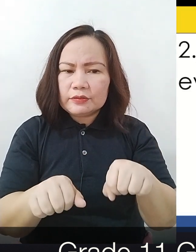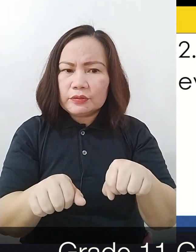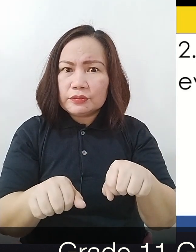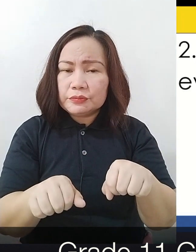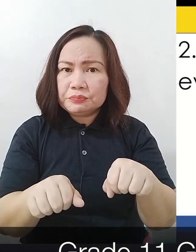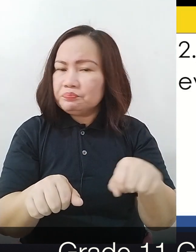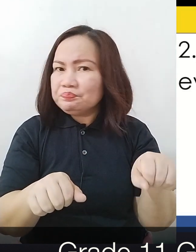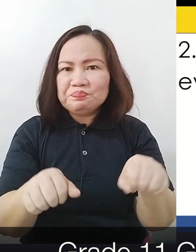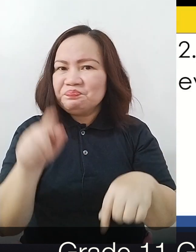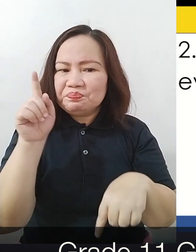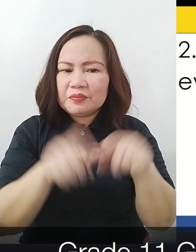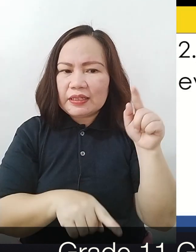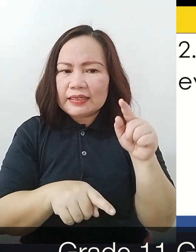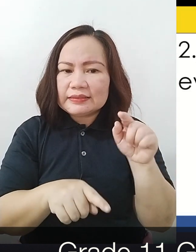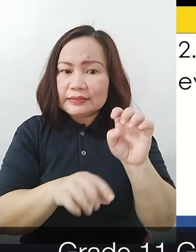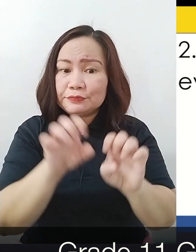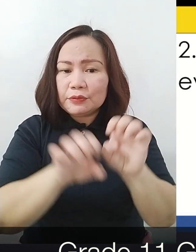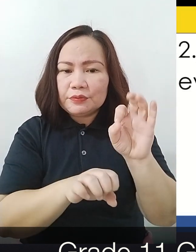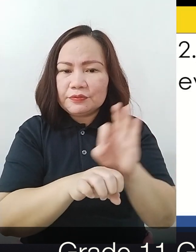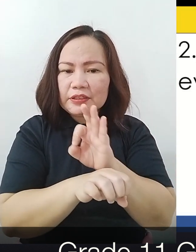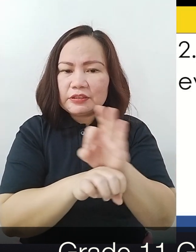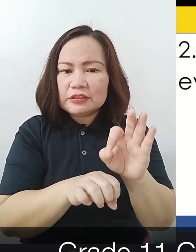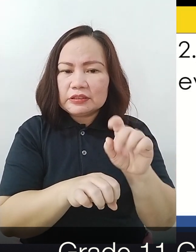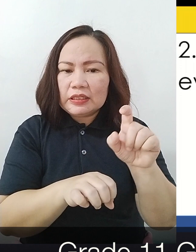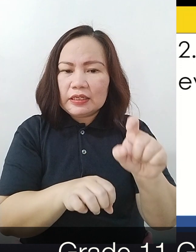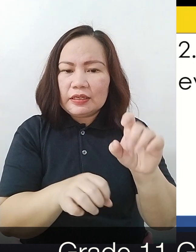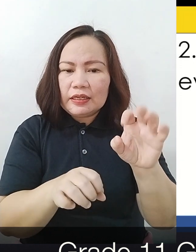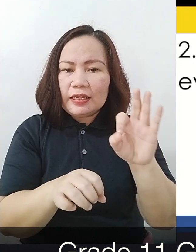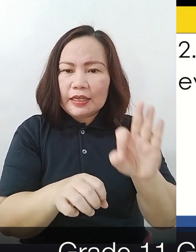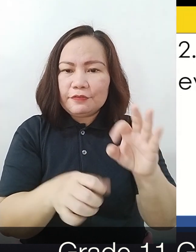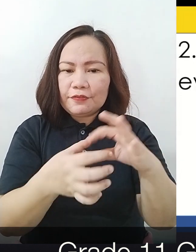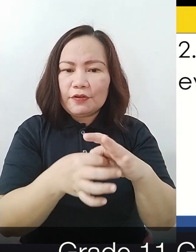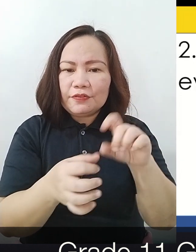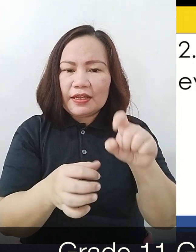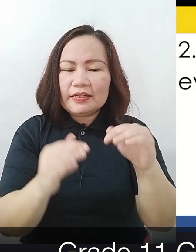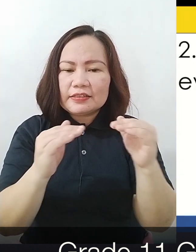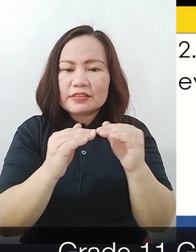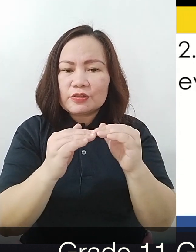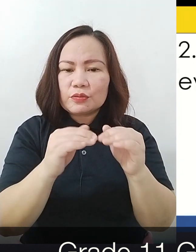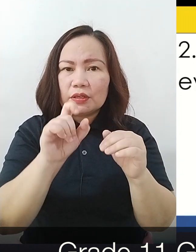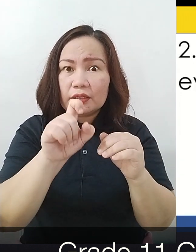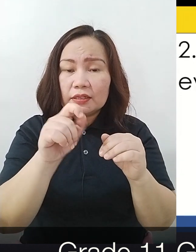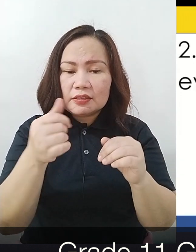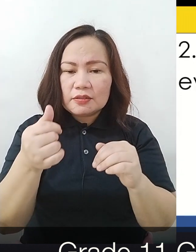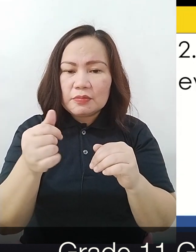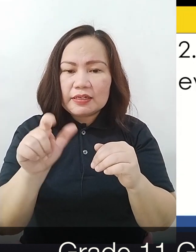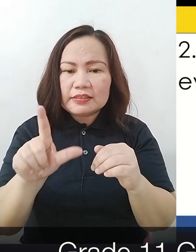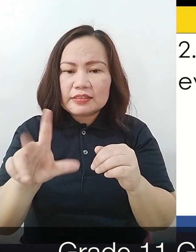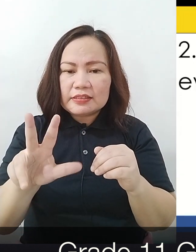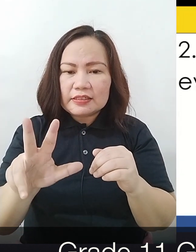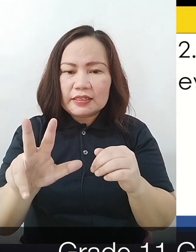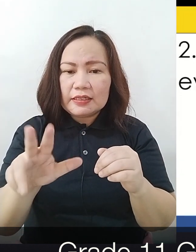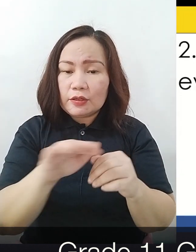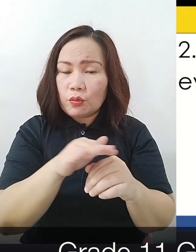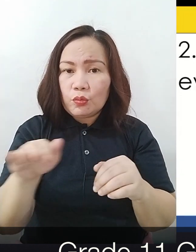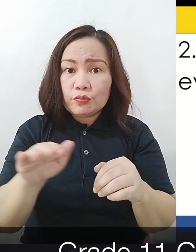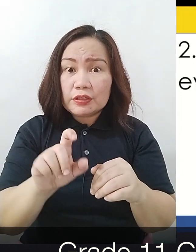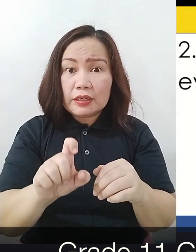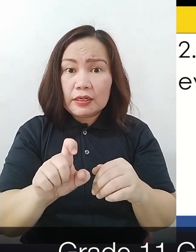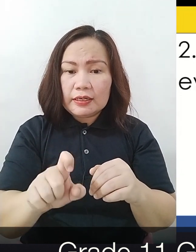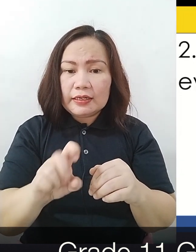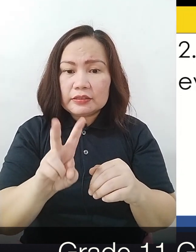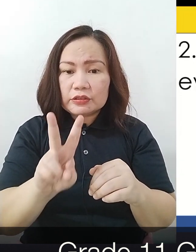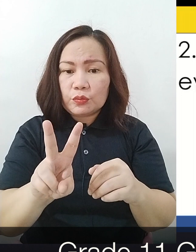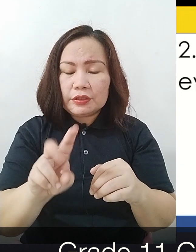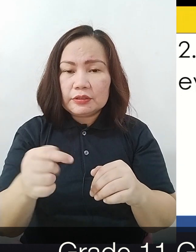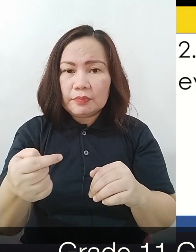not evaluate the function f of x is equal to x plus 3 all over x squared minus 4? So ano daw